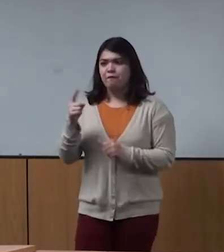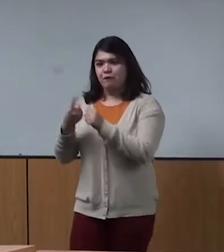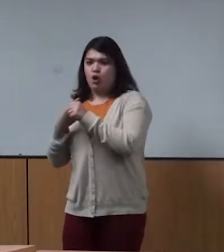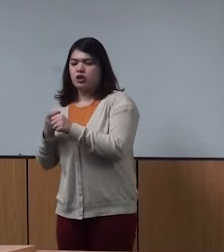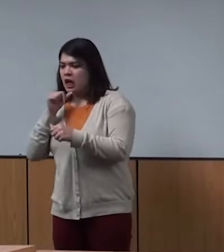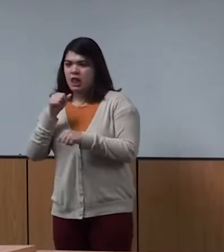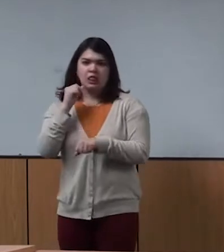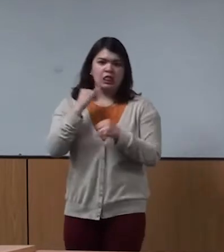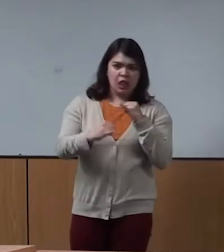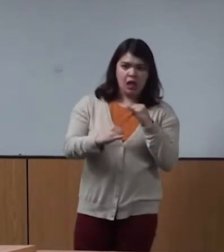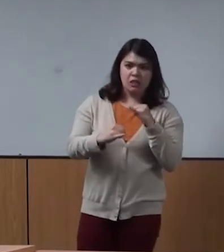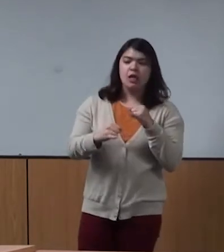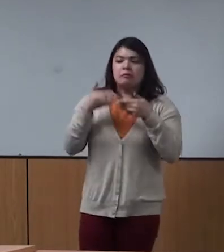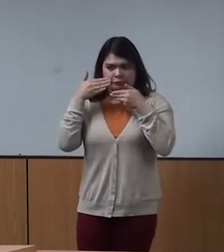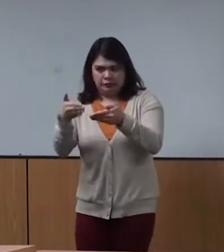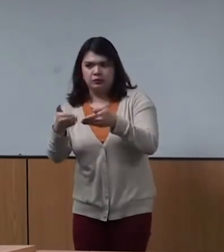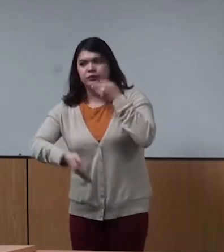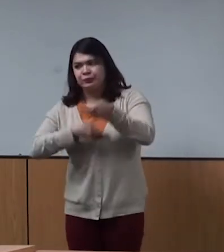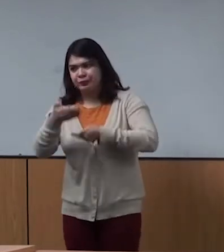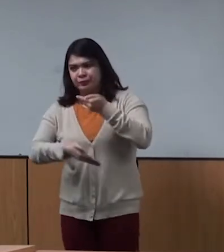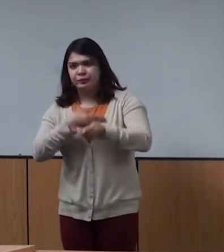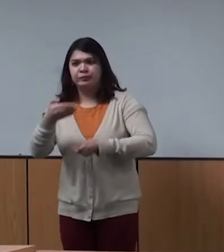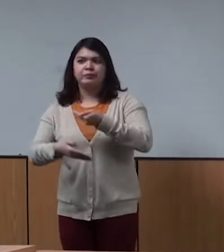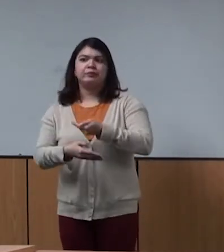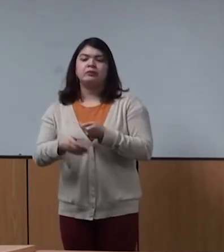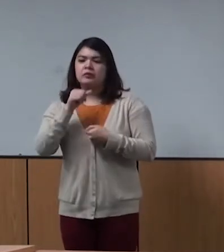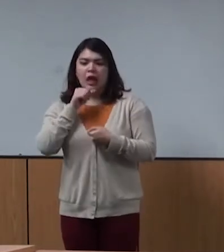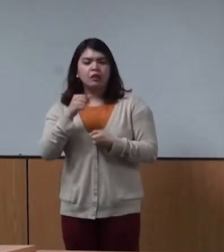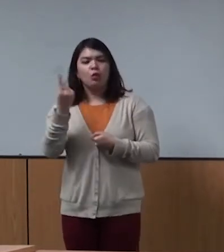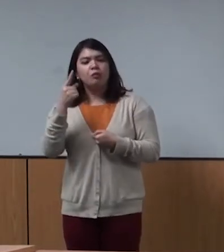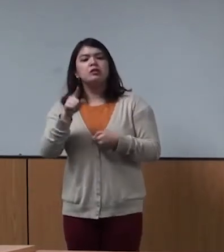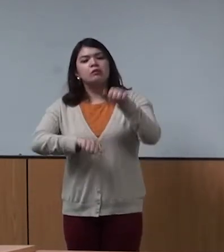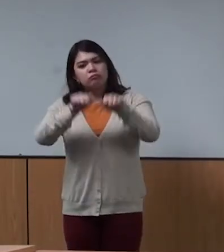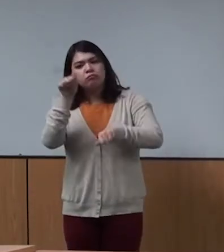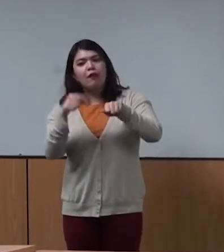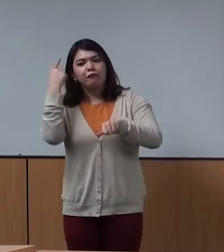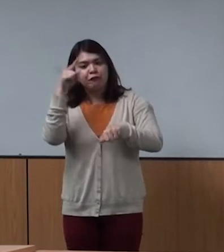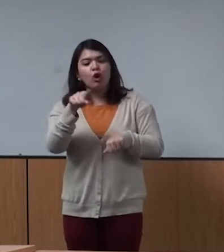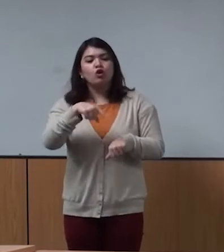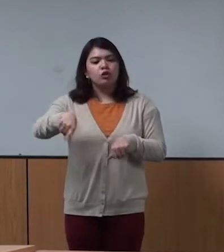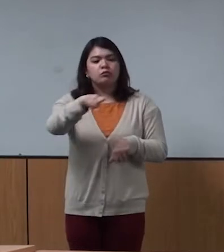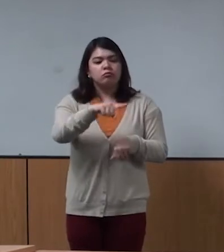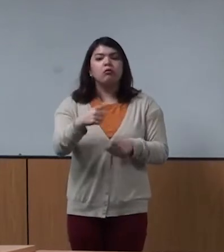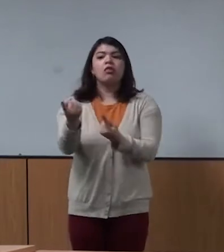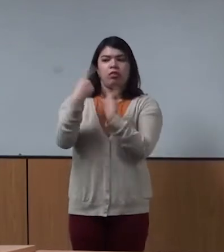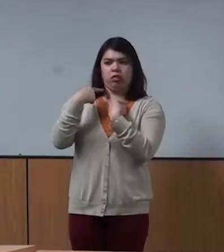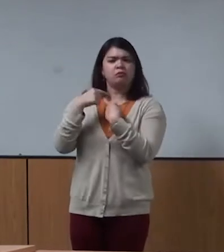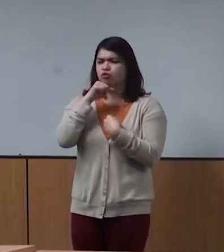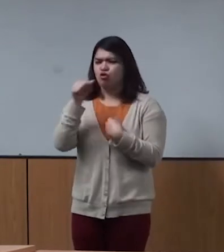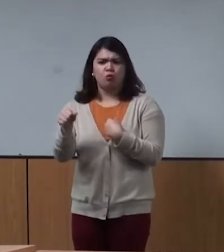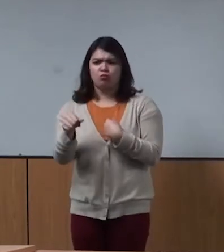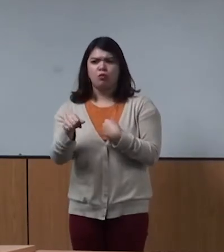process. So even when we make assessments, so we just not give assessment for the sake of having the student answer